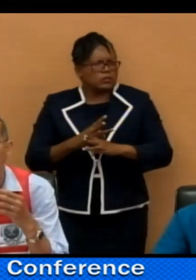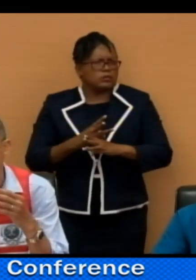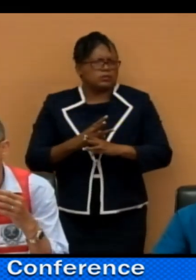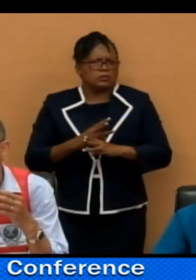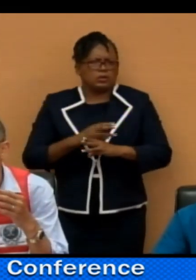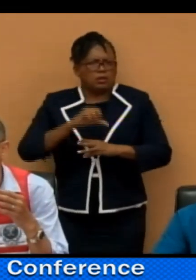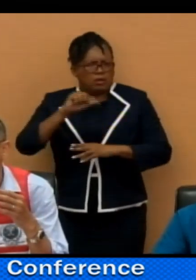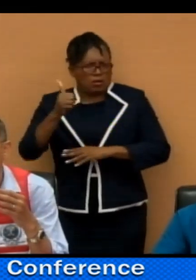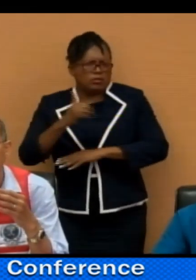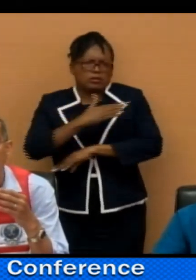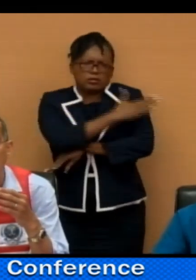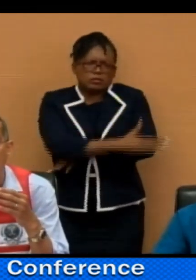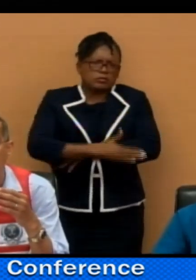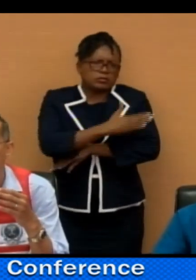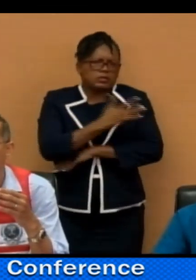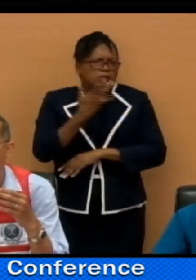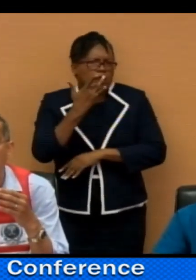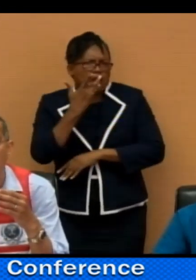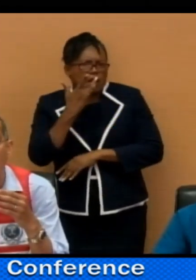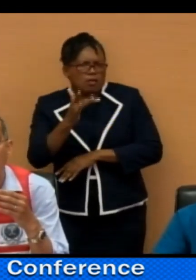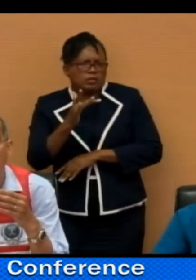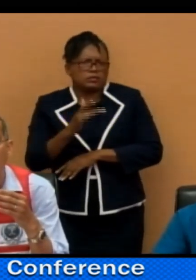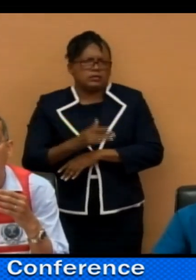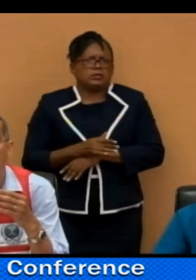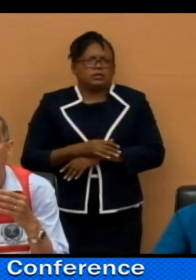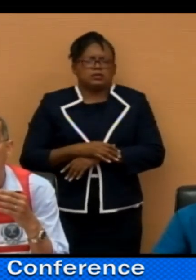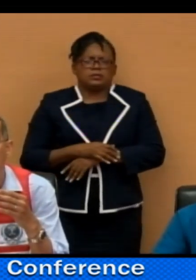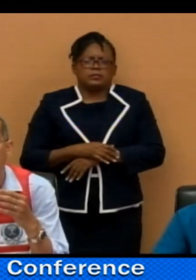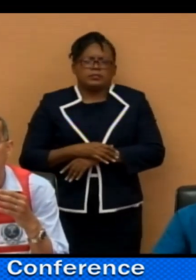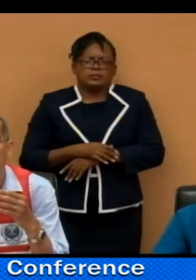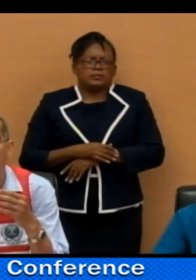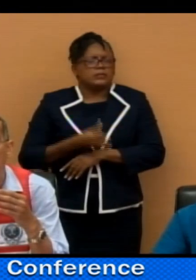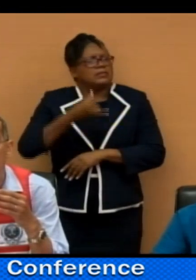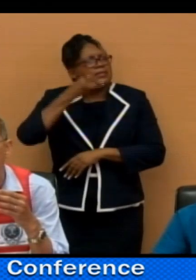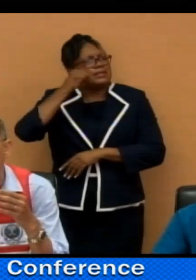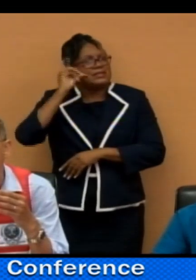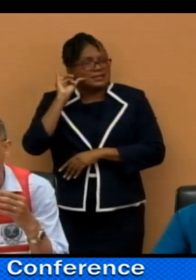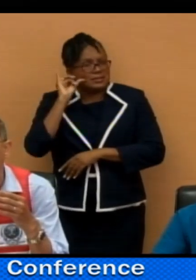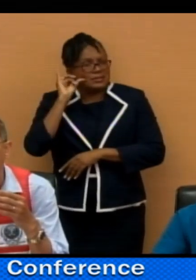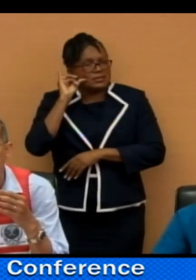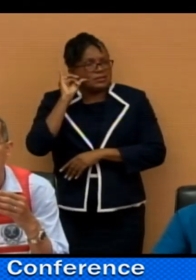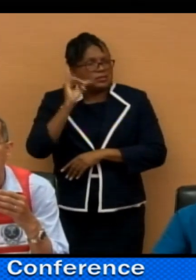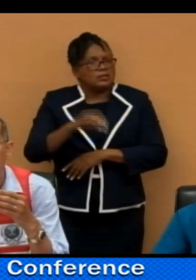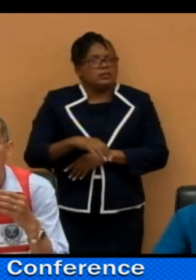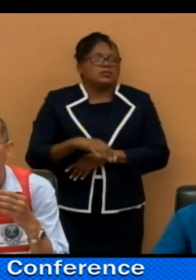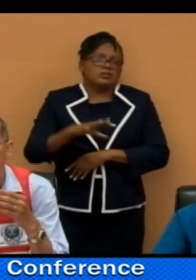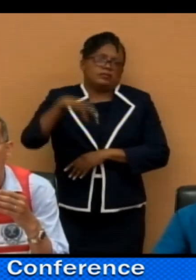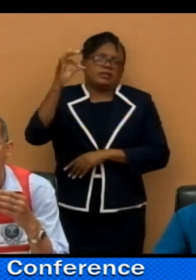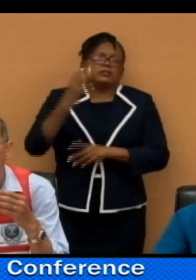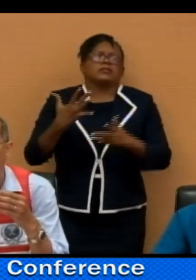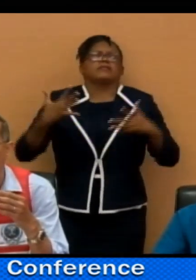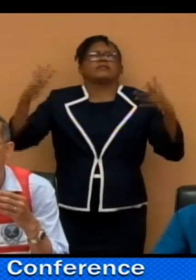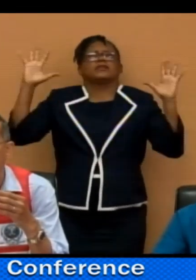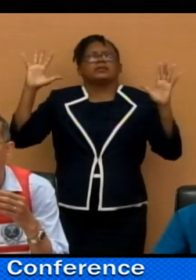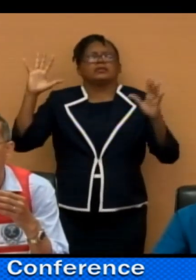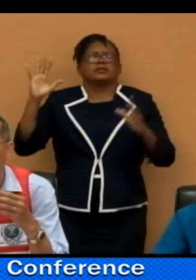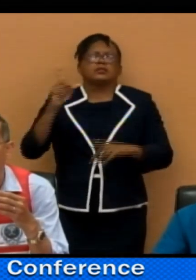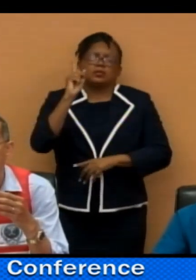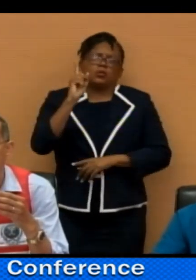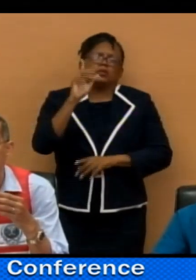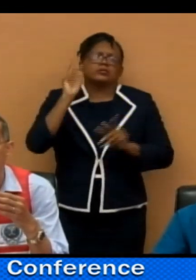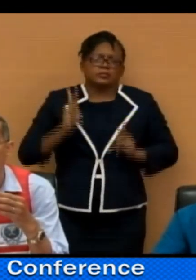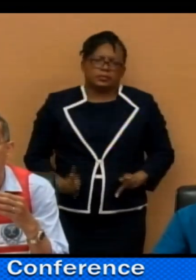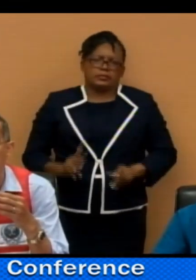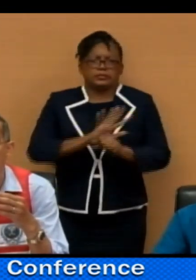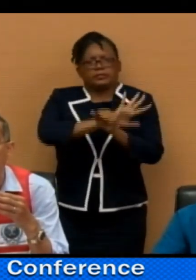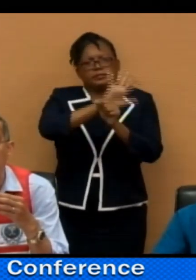lucky as we have been to have found that while up until yesterday we did not have a case, almost